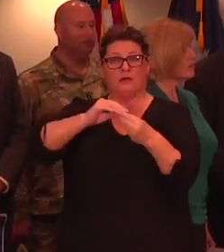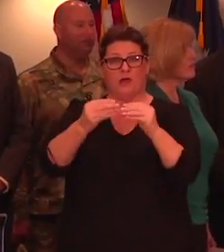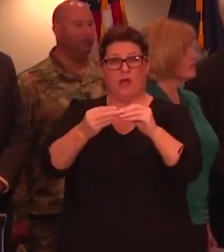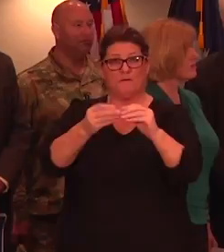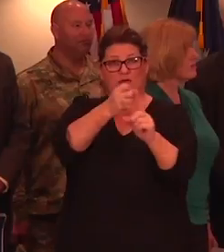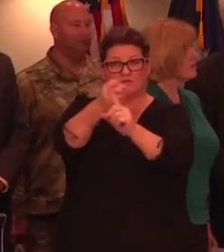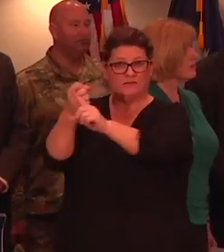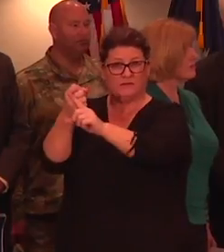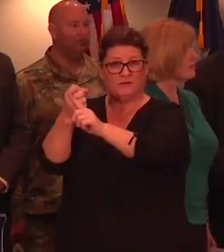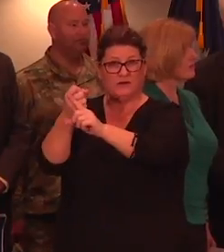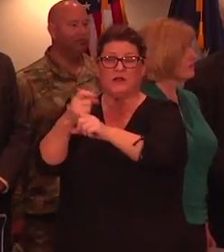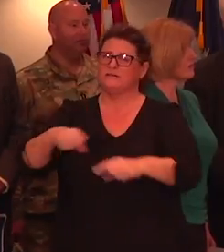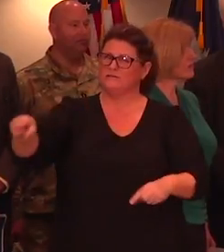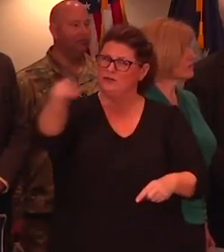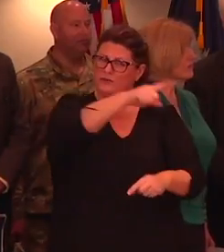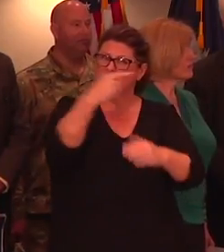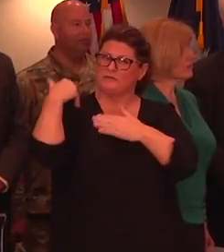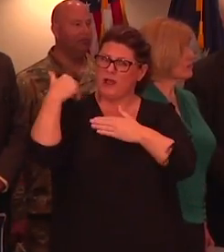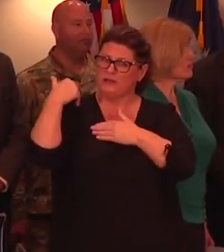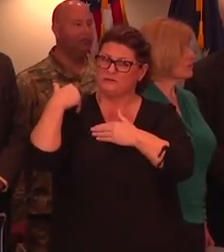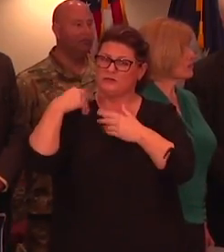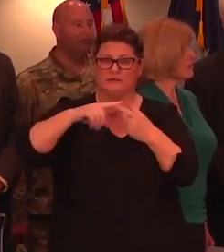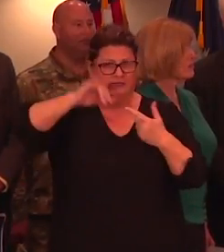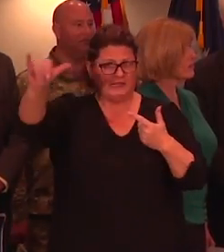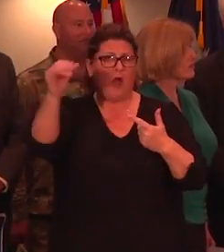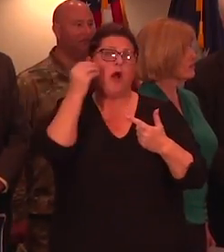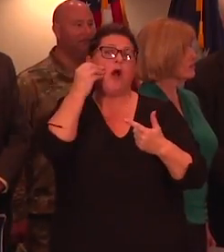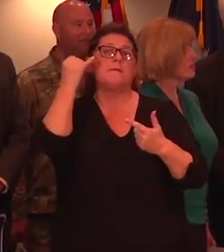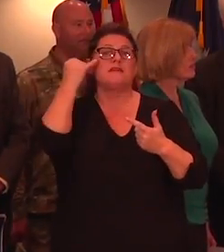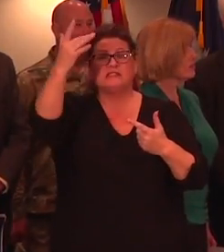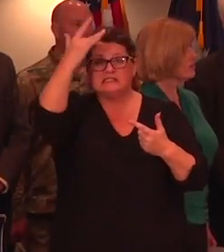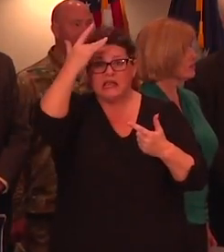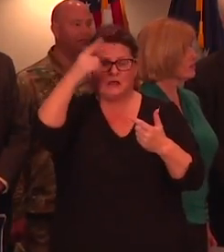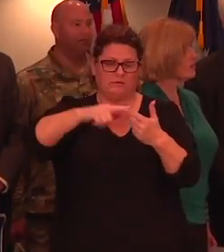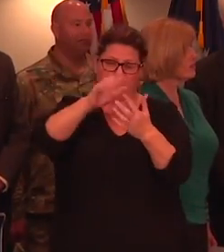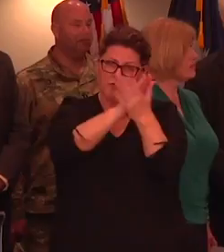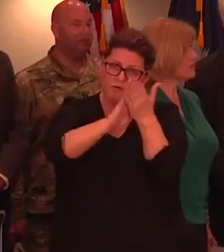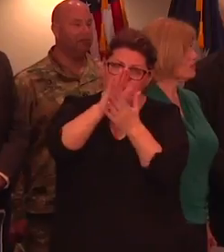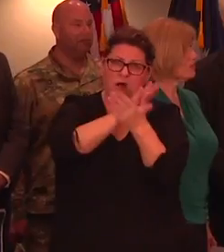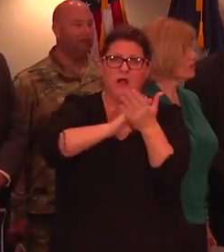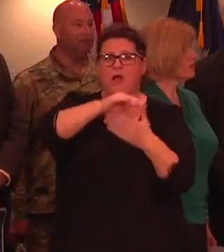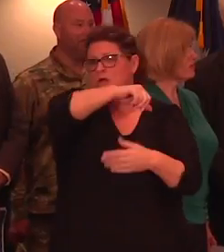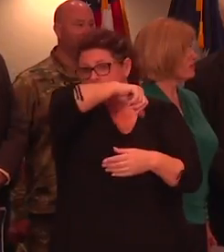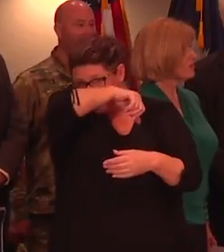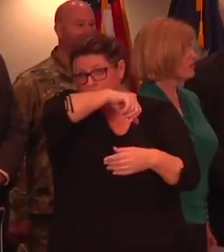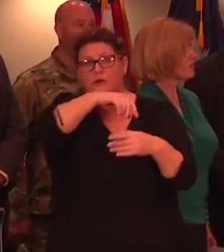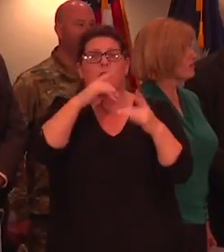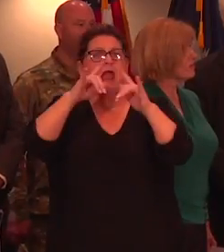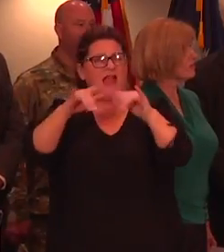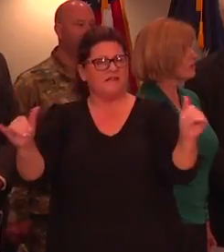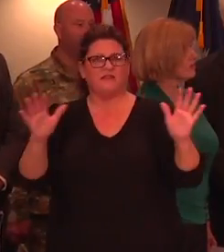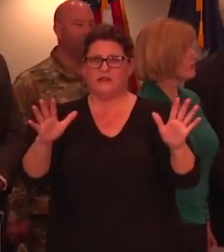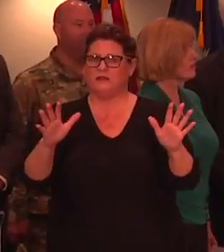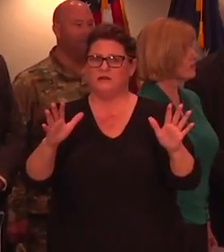like hand washing and protecting others by staying home when ill. Please know that our public health professionals are constantly monitoring